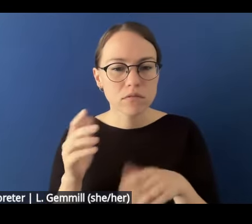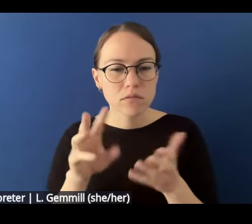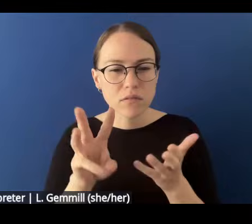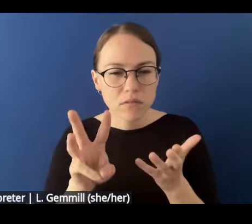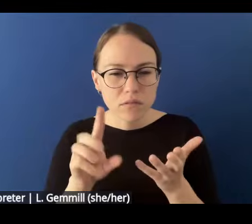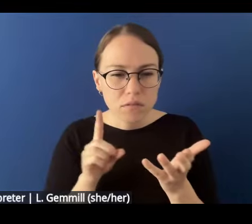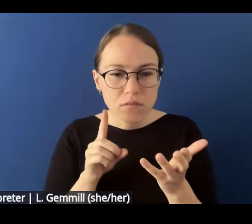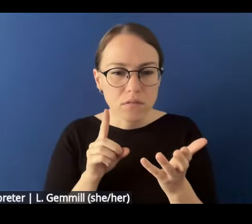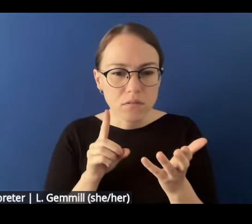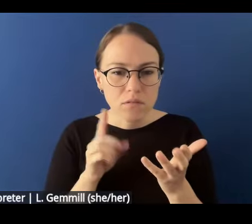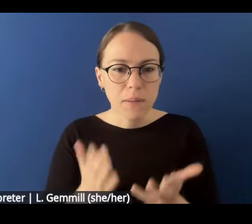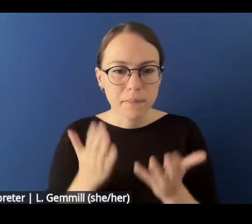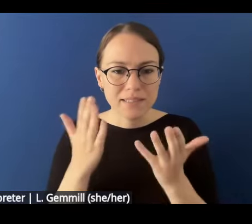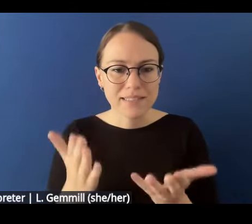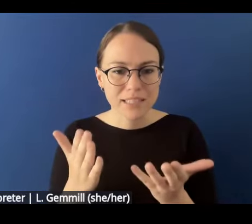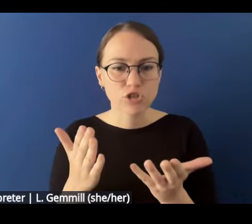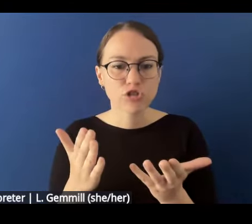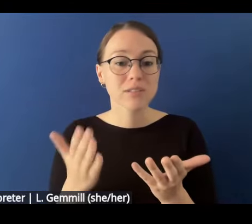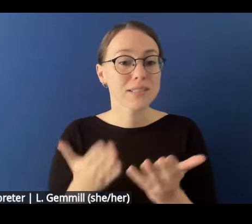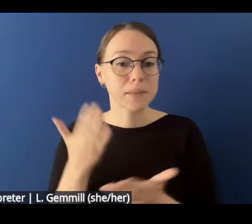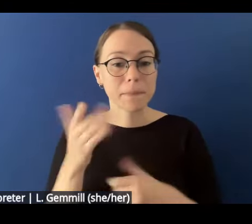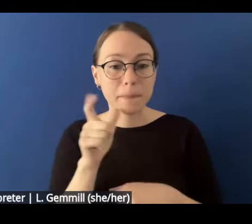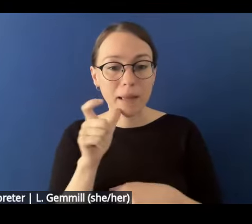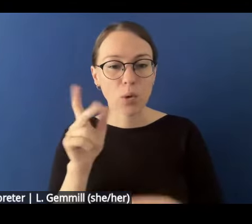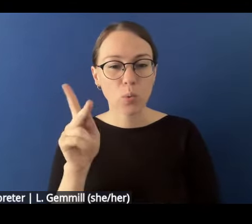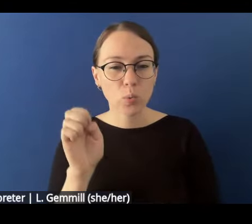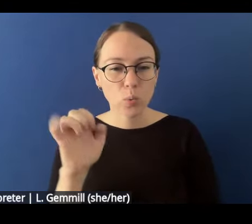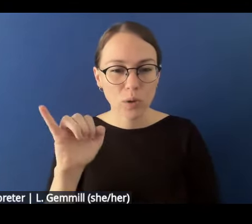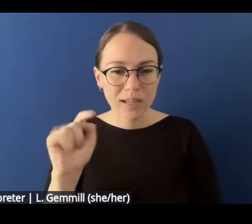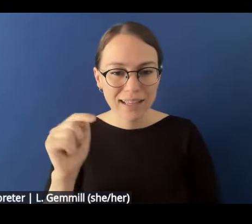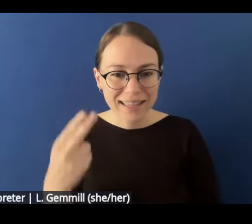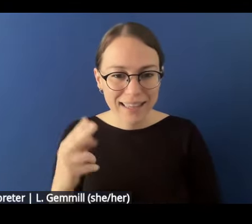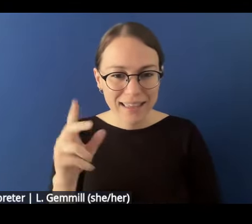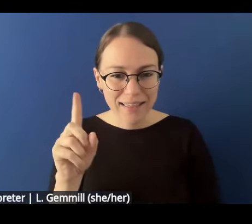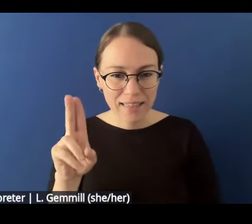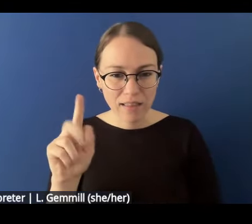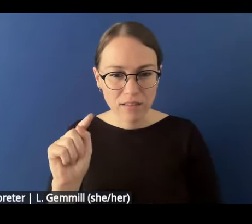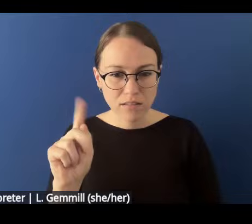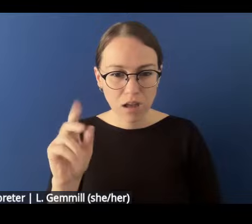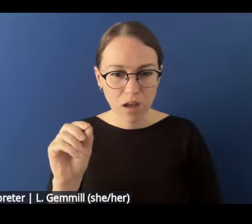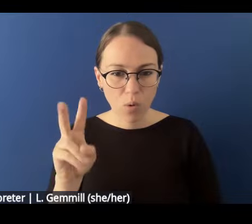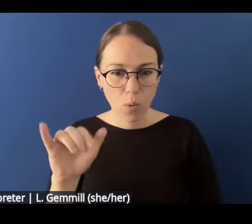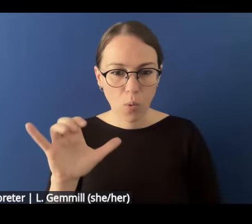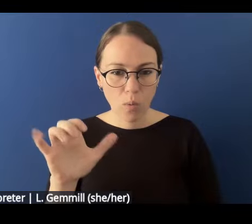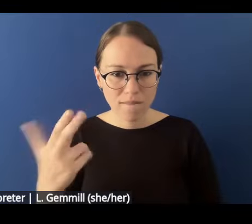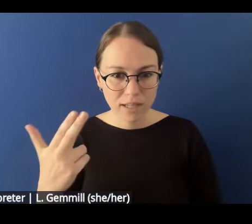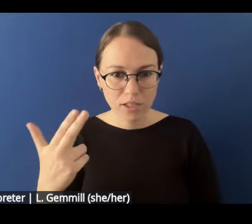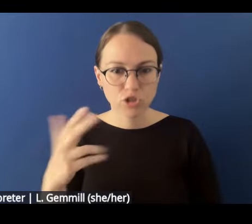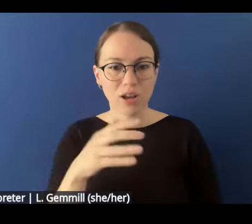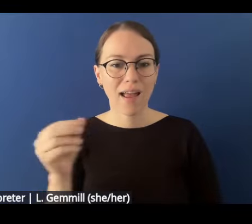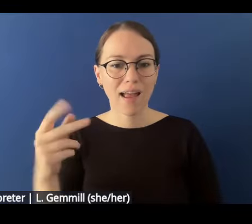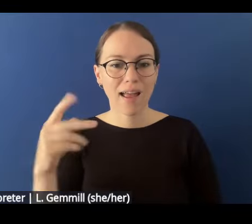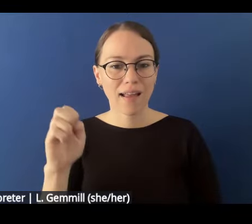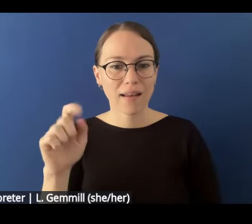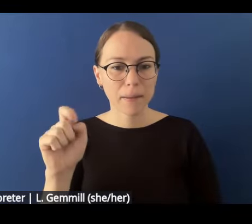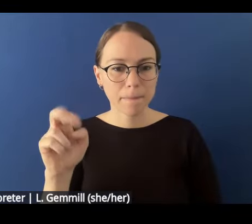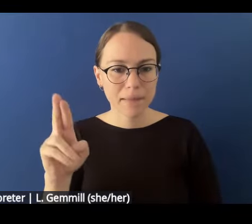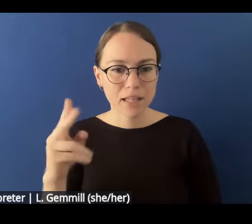against Peter Herzberg. Reasons for the recall printed on the petition are as follows. Voting against House